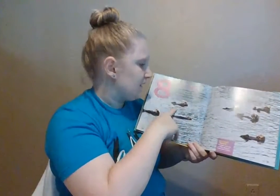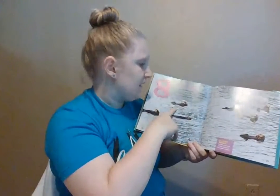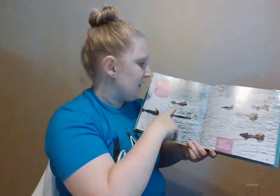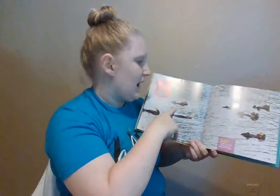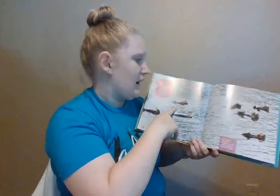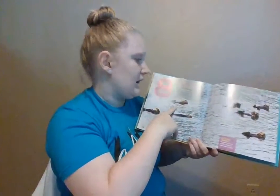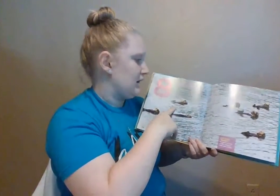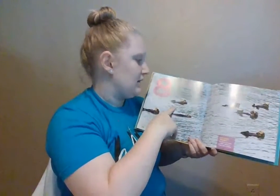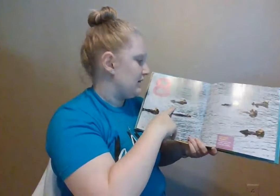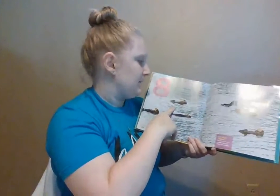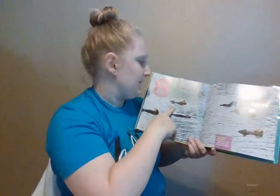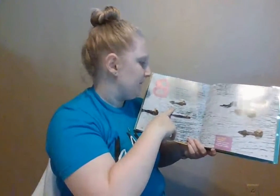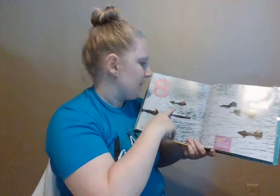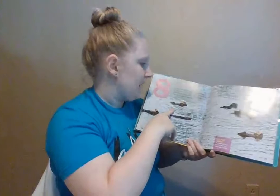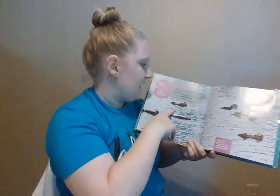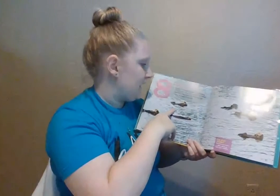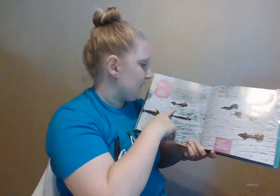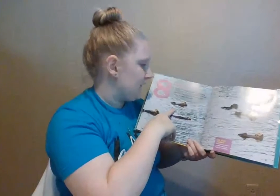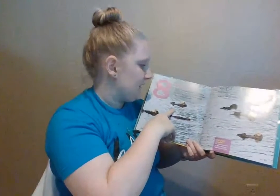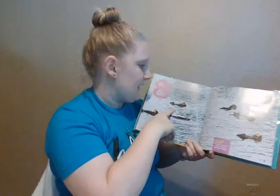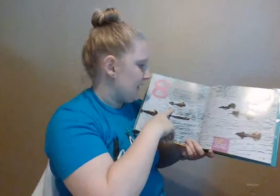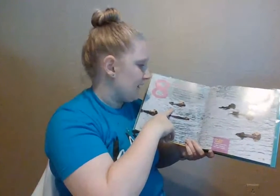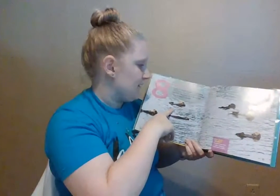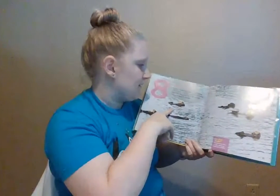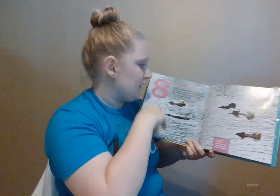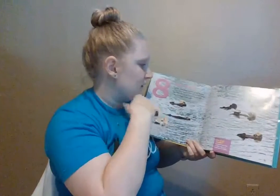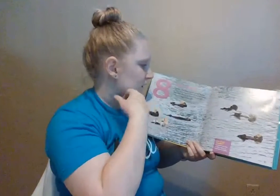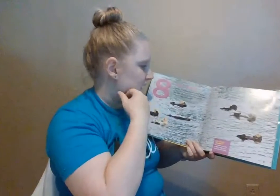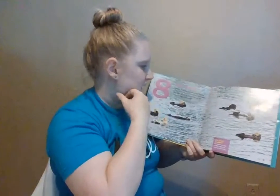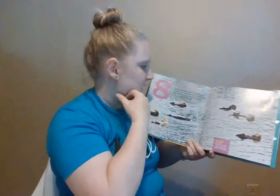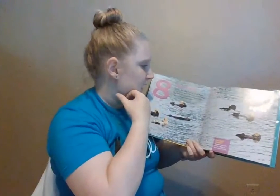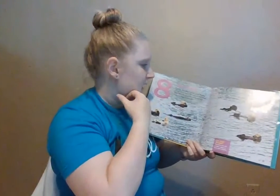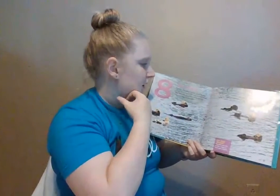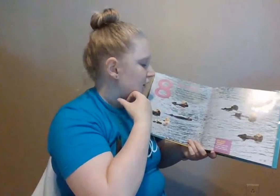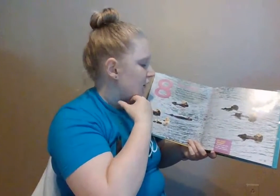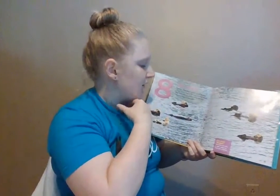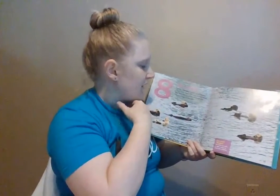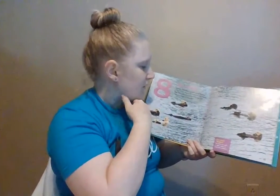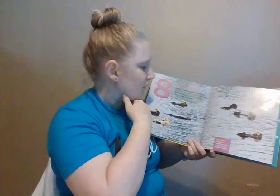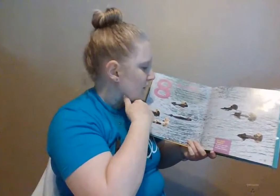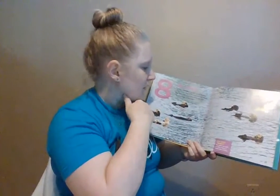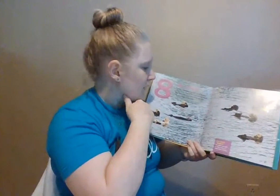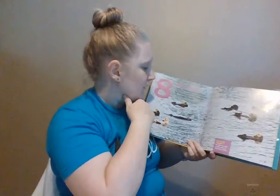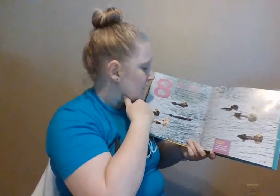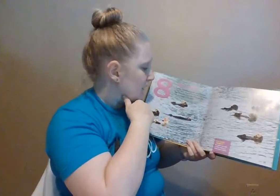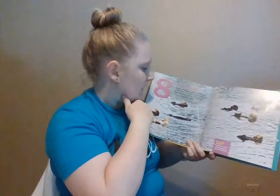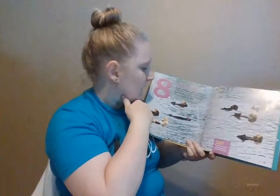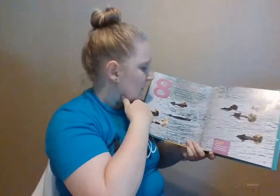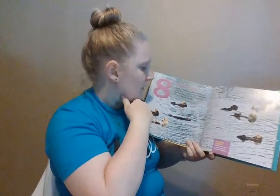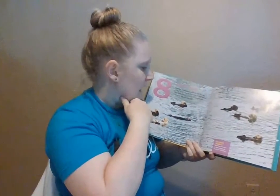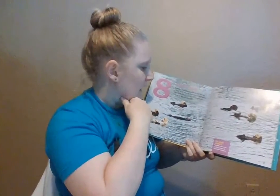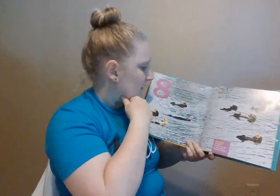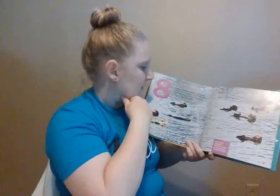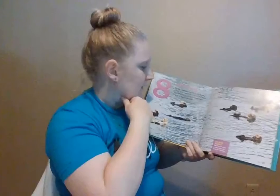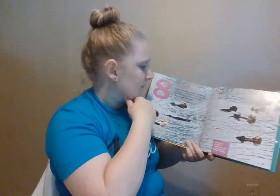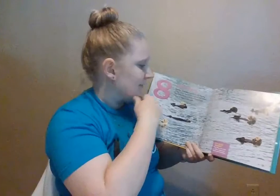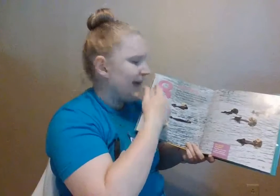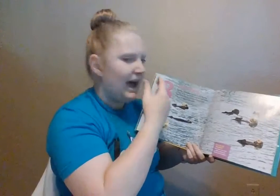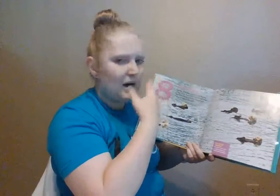Sea otters. 8 sea otters doze in a cozy group, floating on their backs. How do